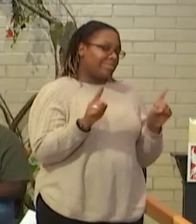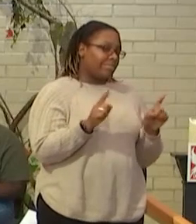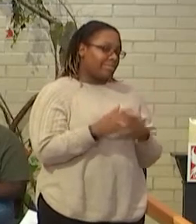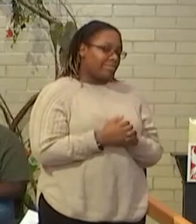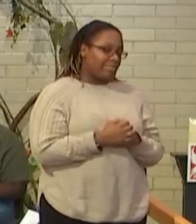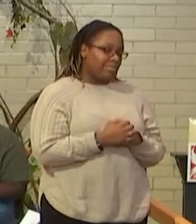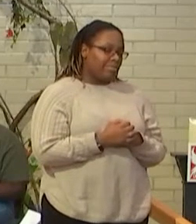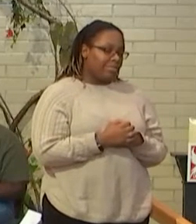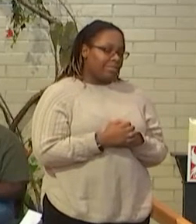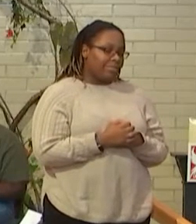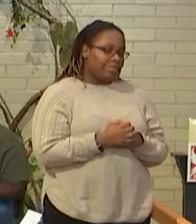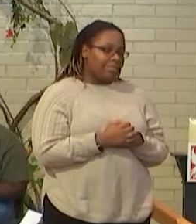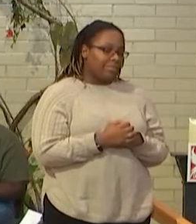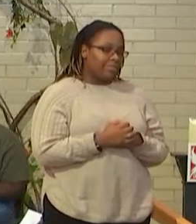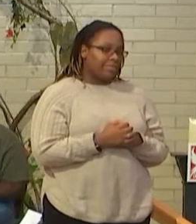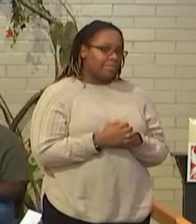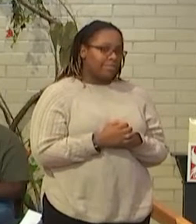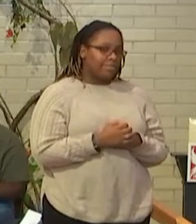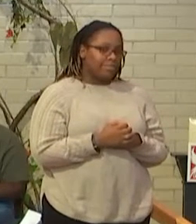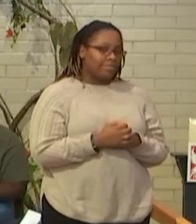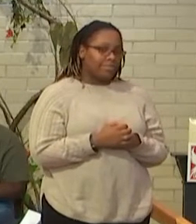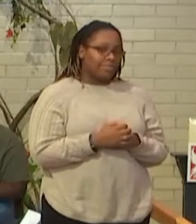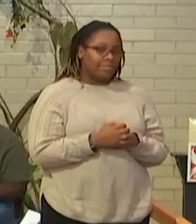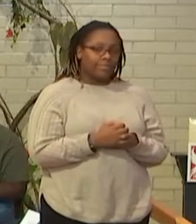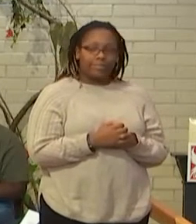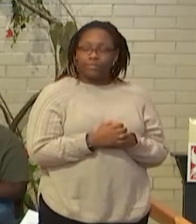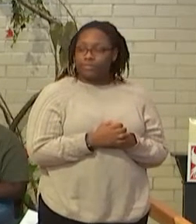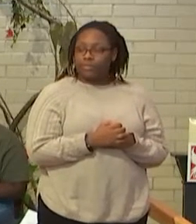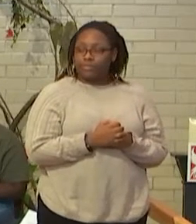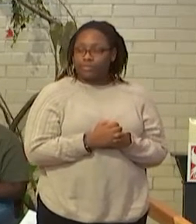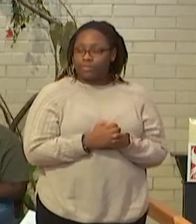I think that's about all I have to say about